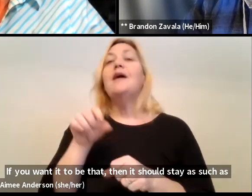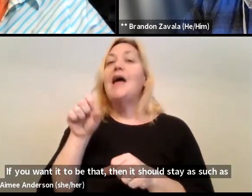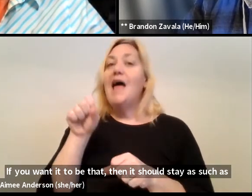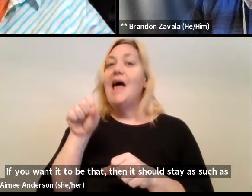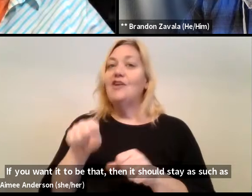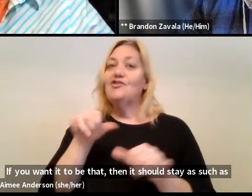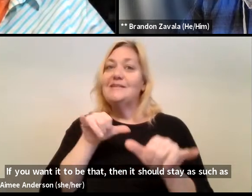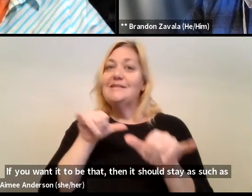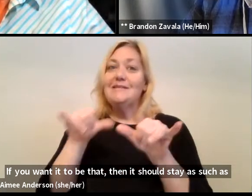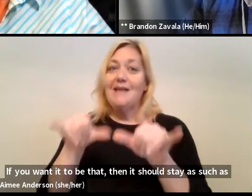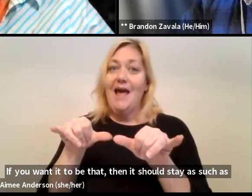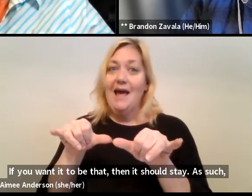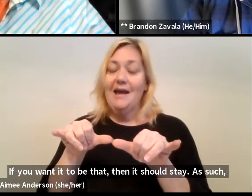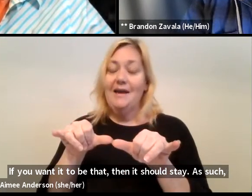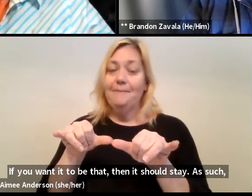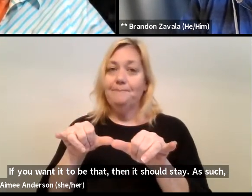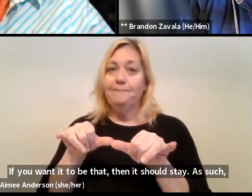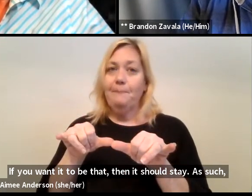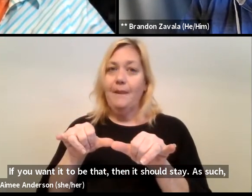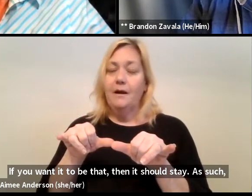state,